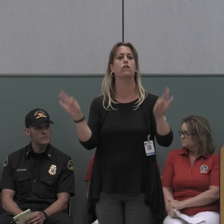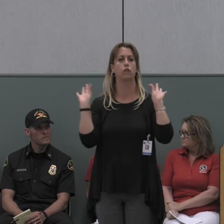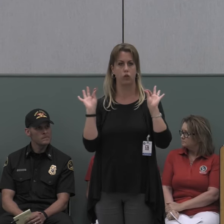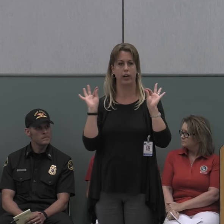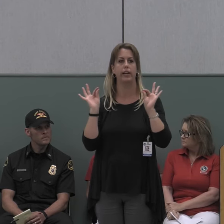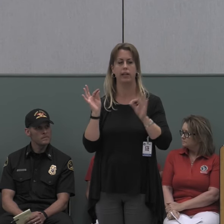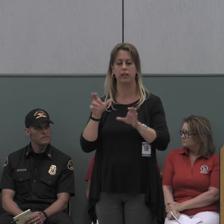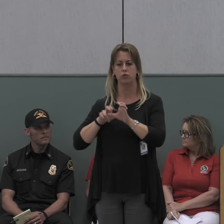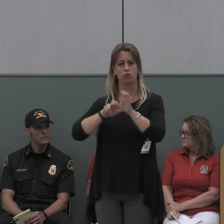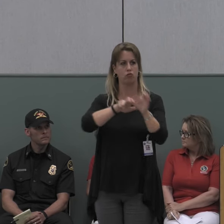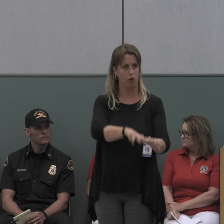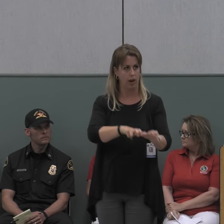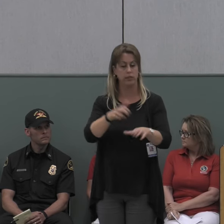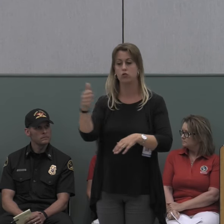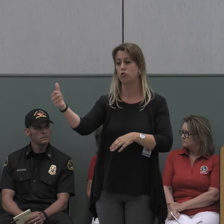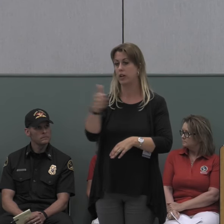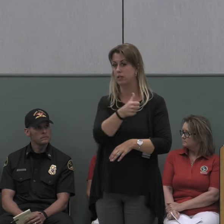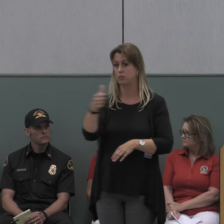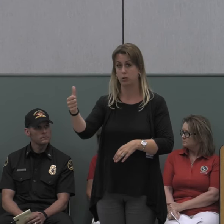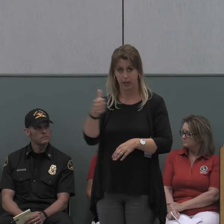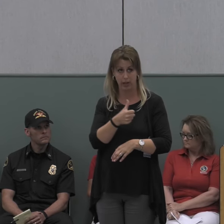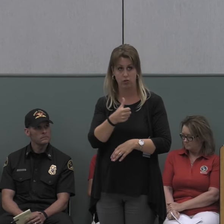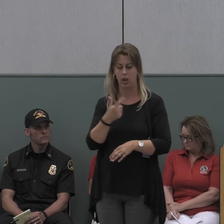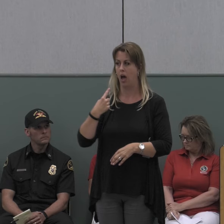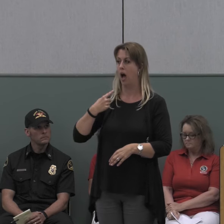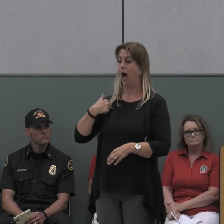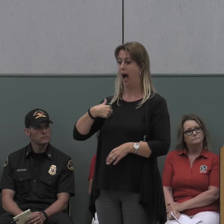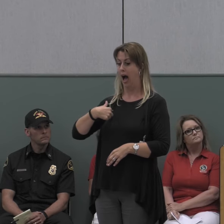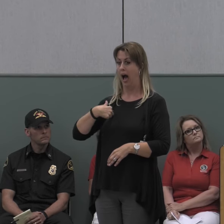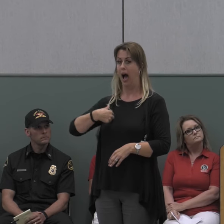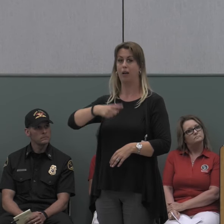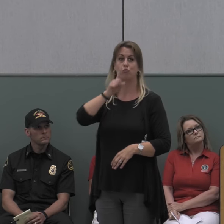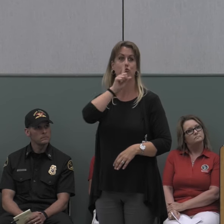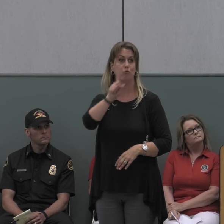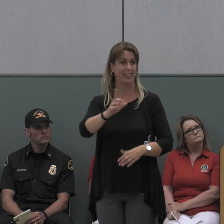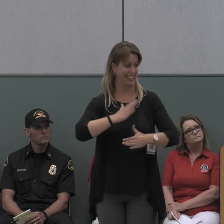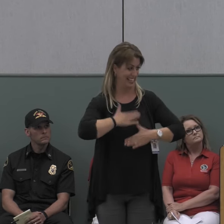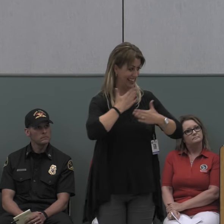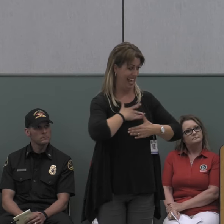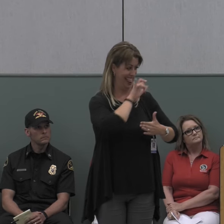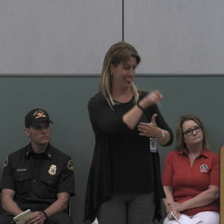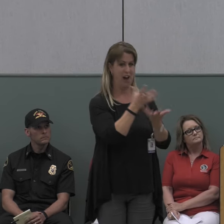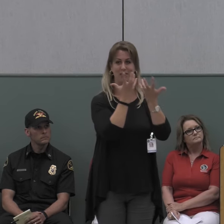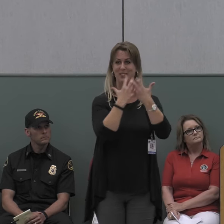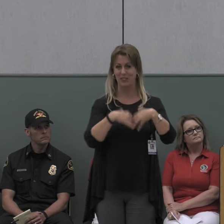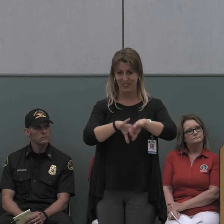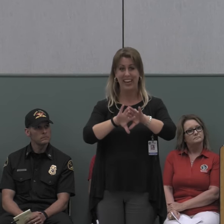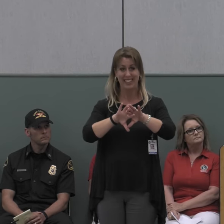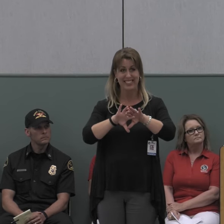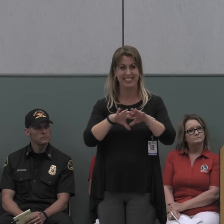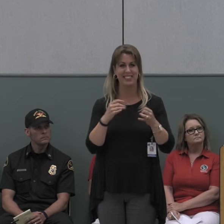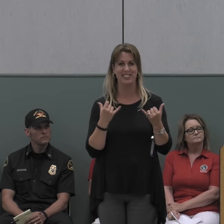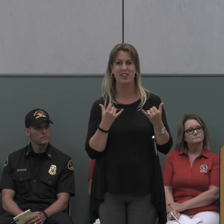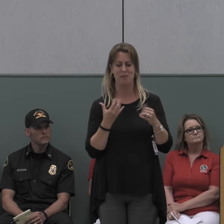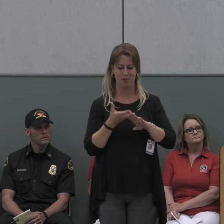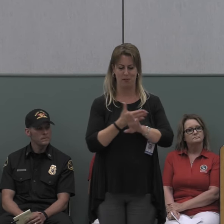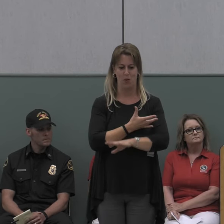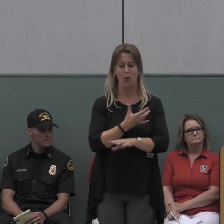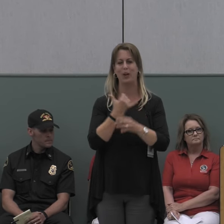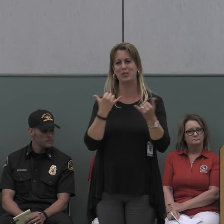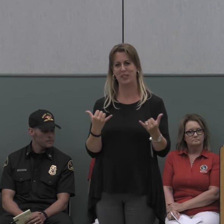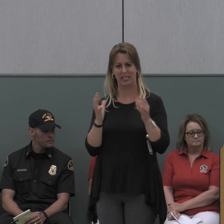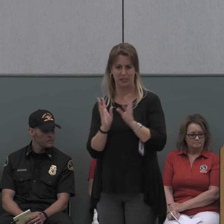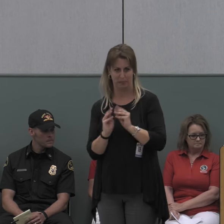I am really glad now that I made sure that they got this fixed before 4 o'clock today. Didn't want to get up here without that. So